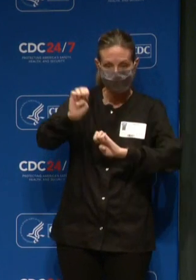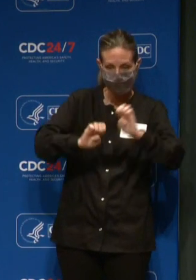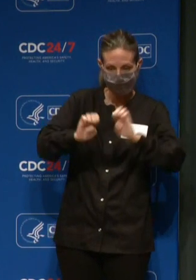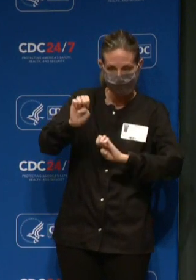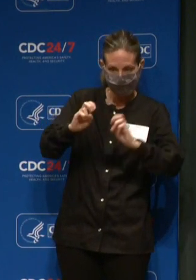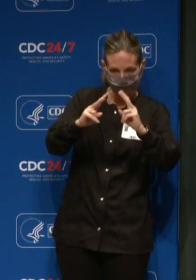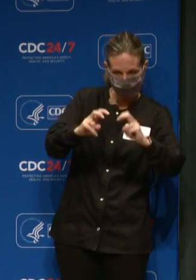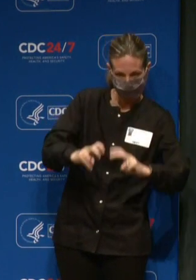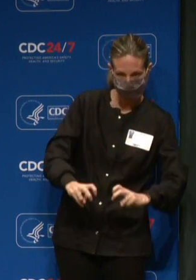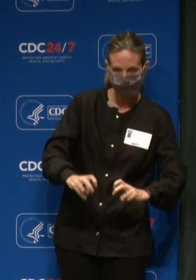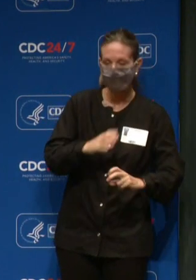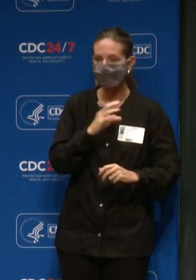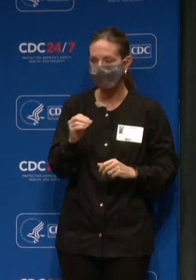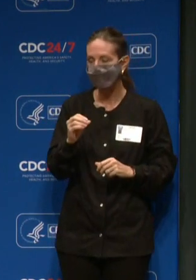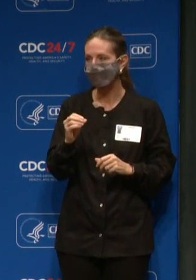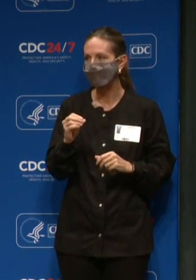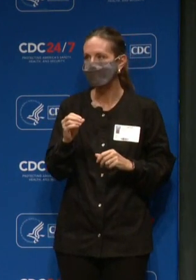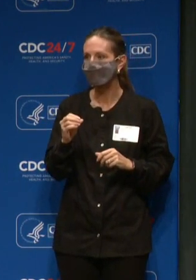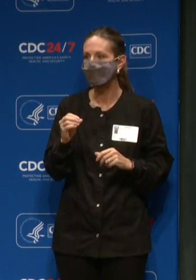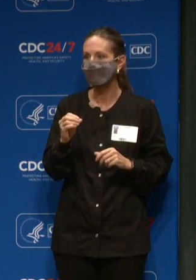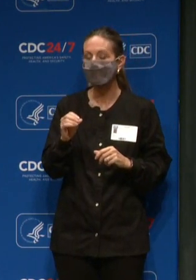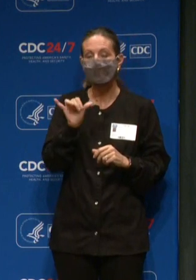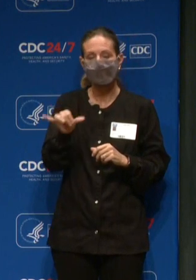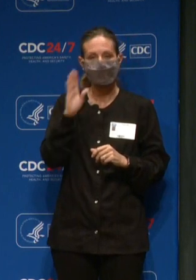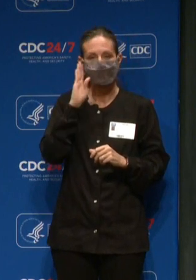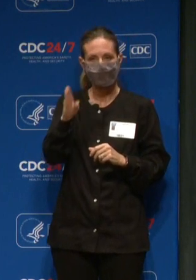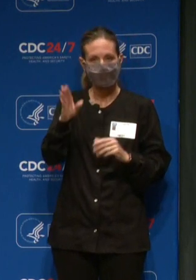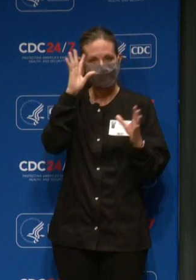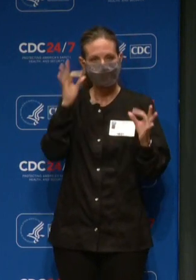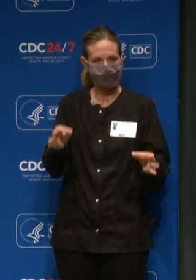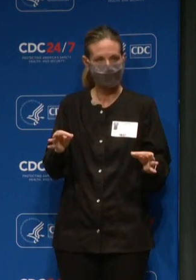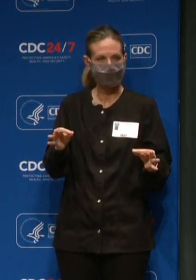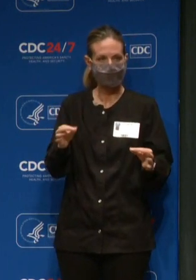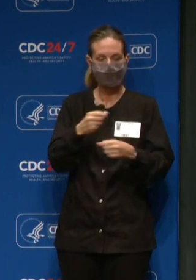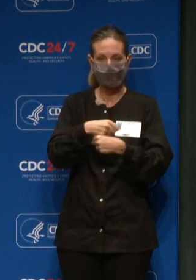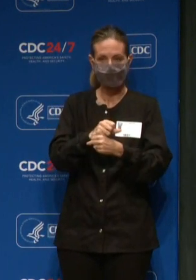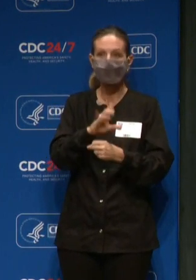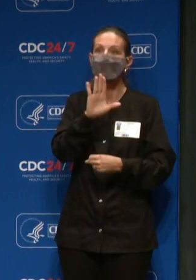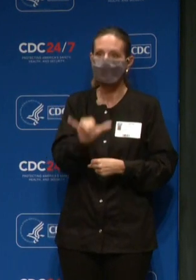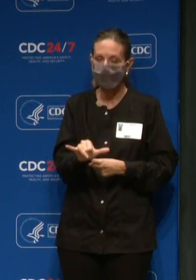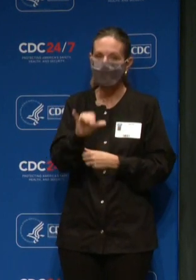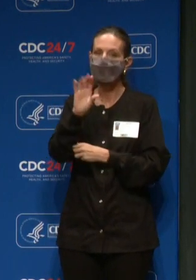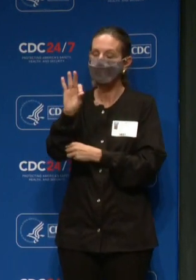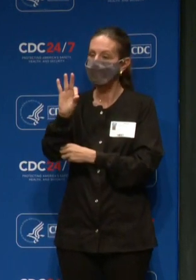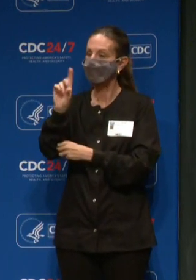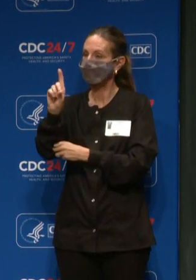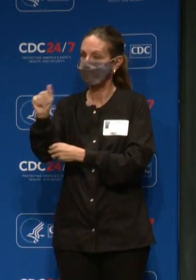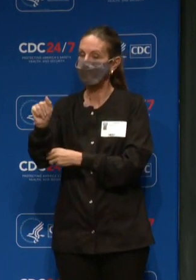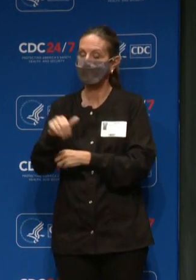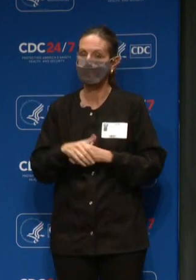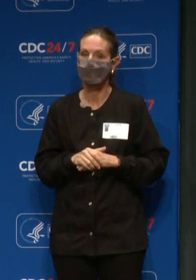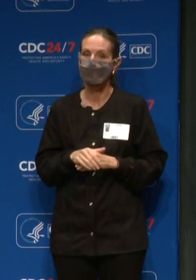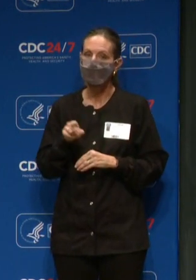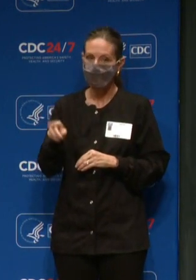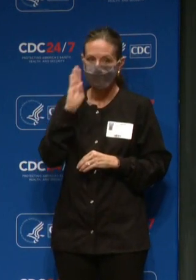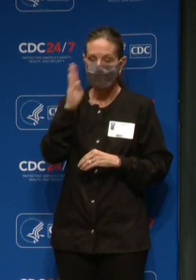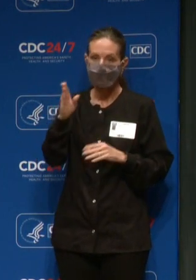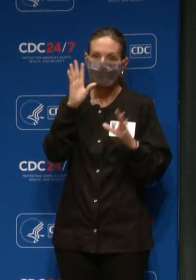know, that process is continuing as we speak. That'll be a determination made by the FDA. One more? Okay.